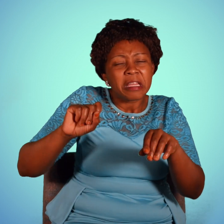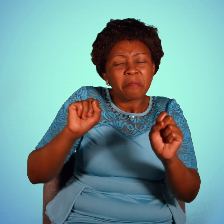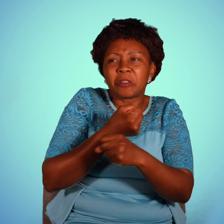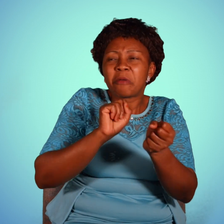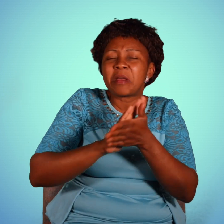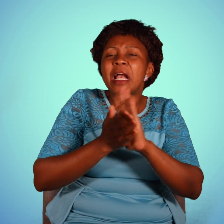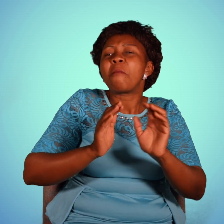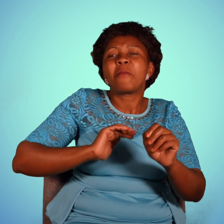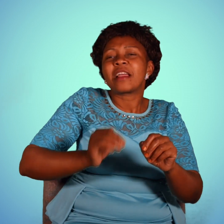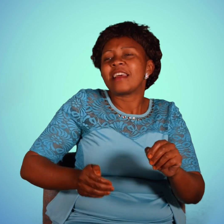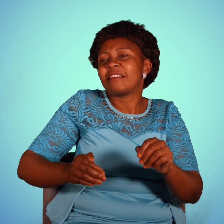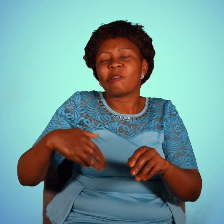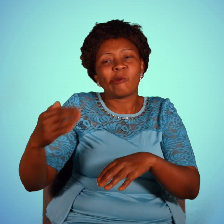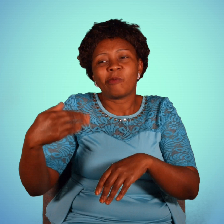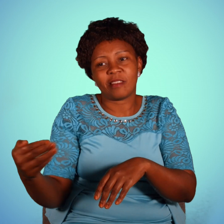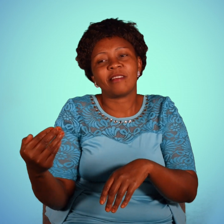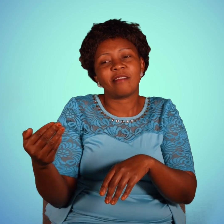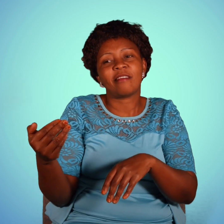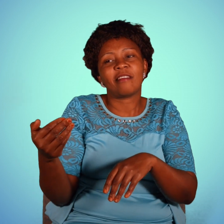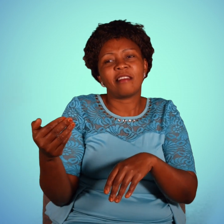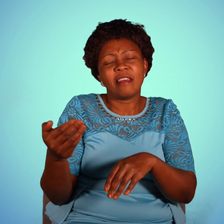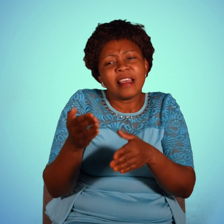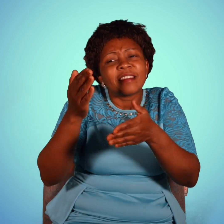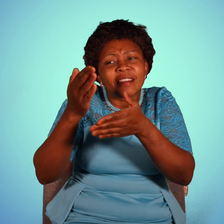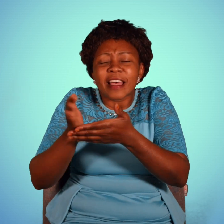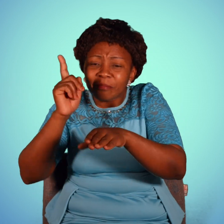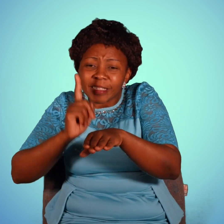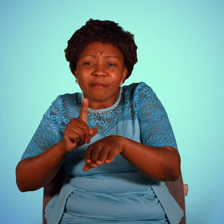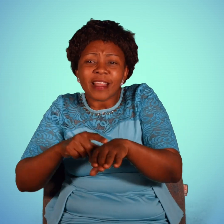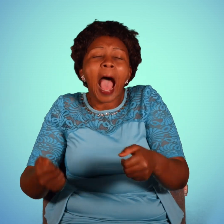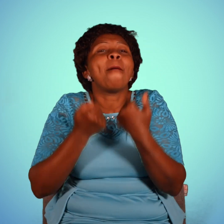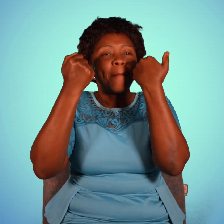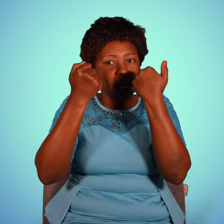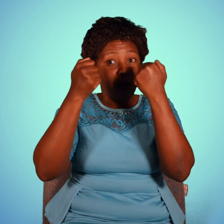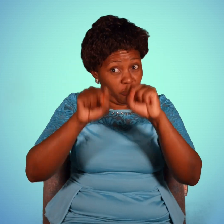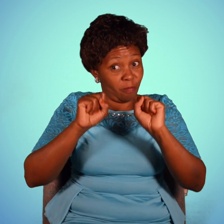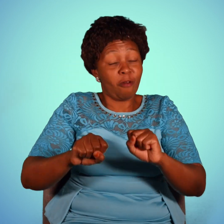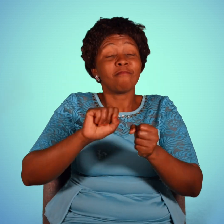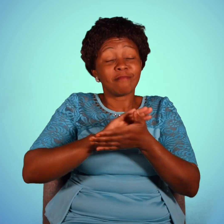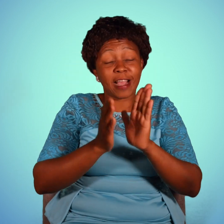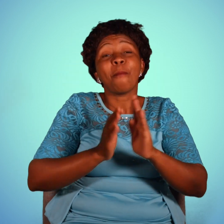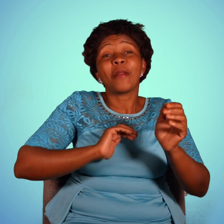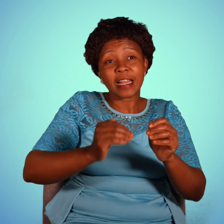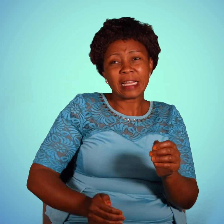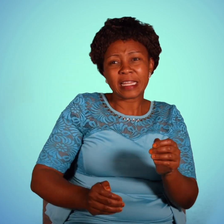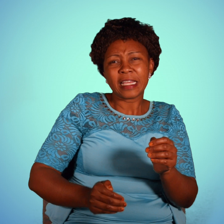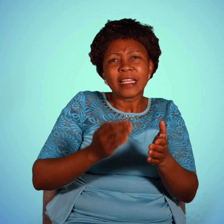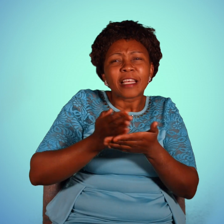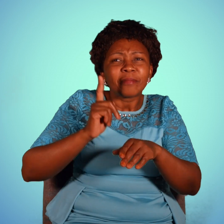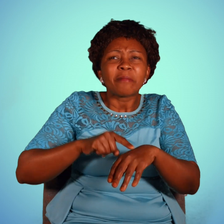all her menstrual cycle days. There are certain days in which the chances of pregnancy are high,